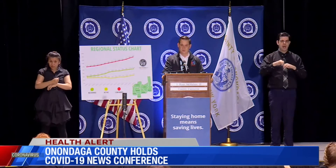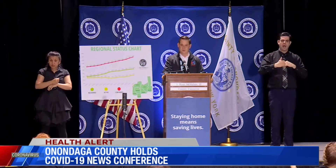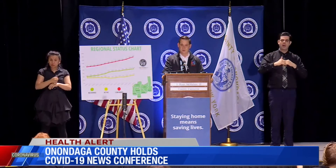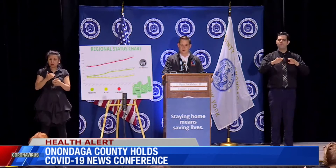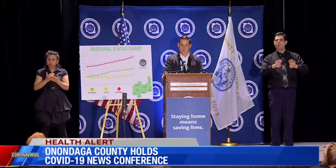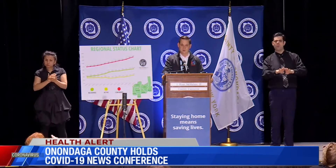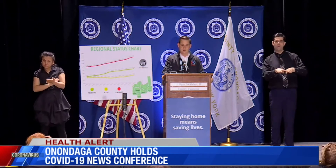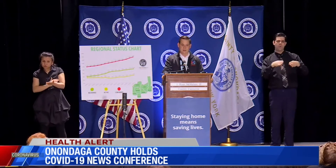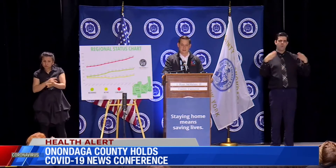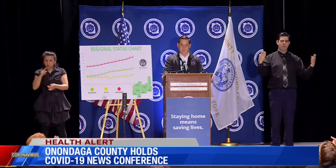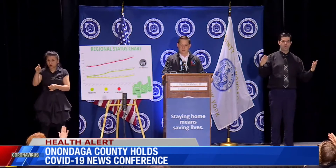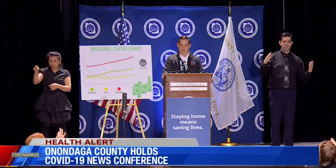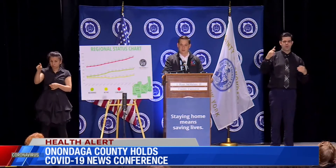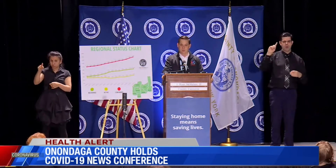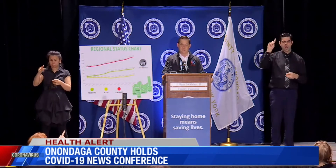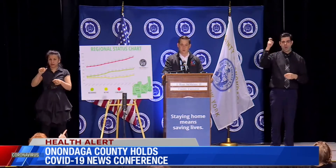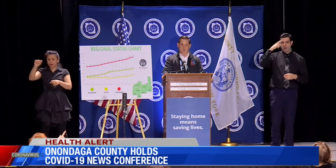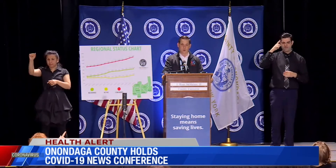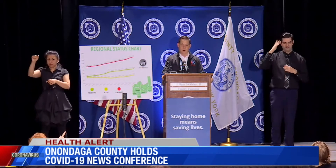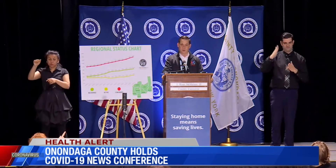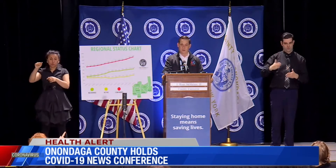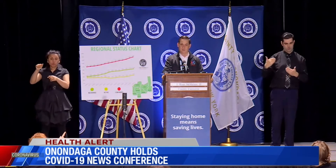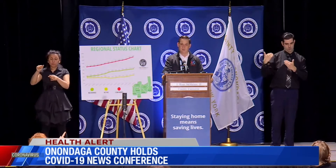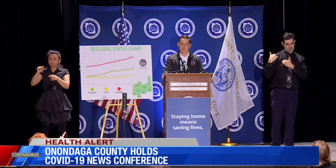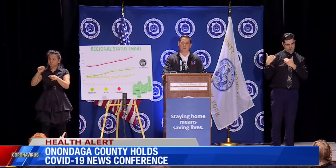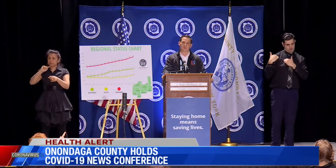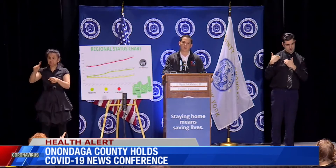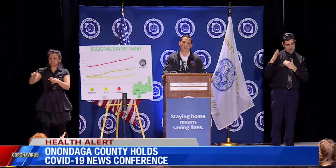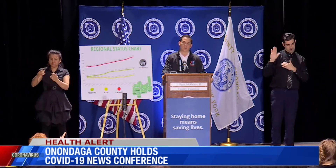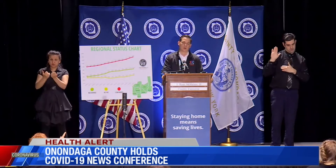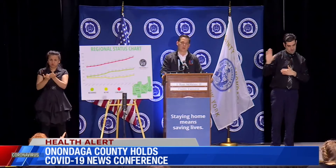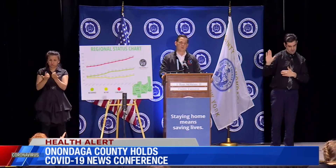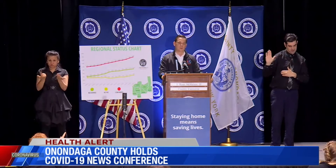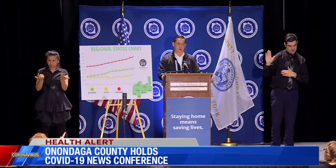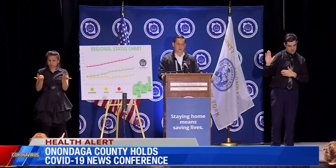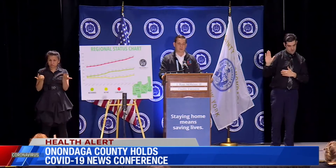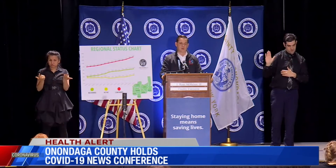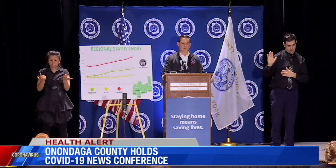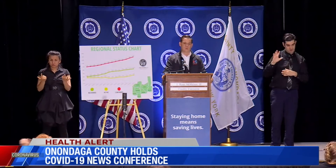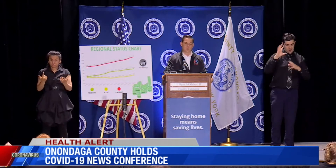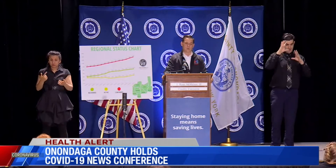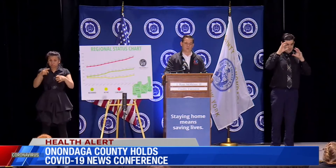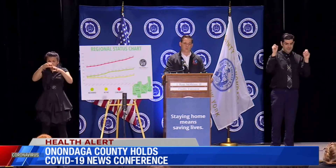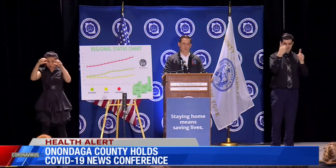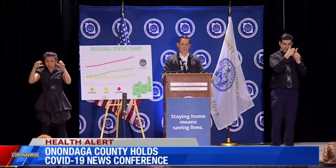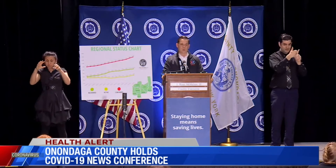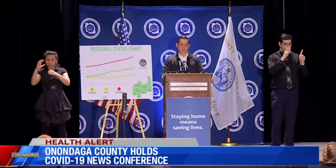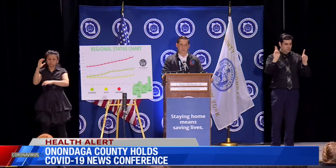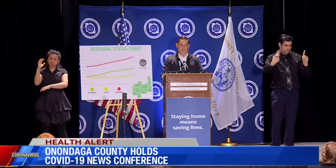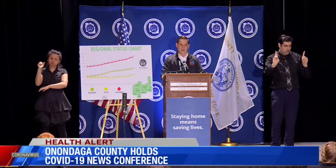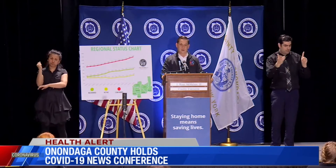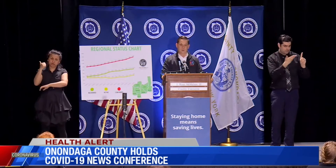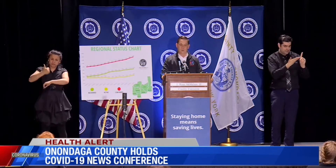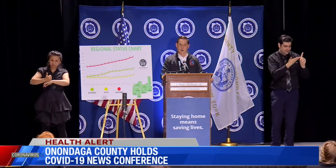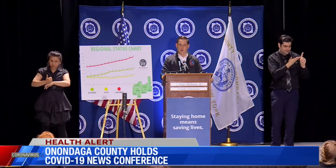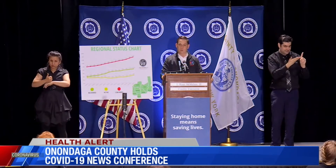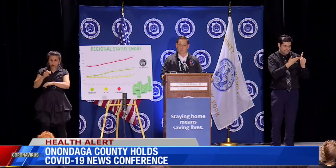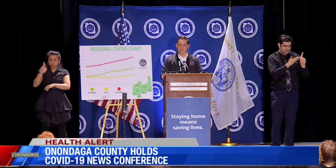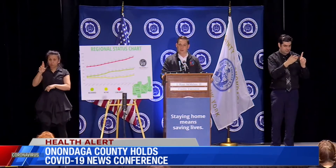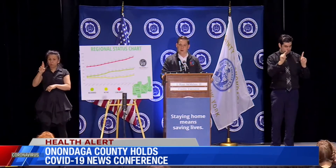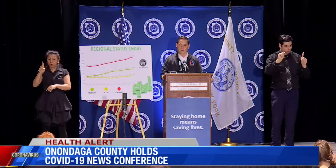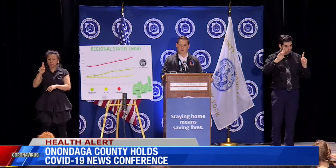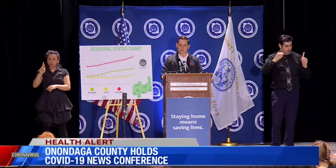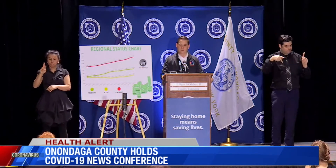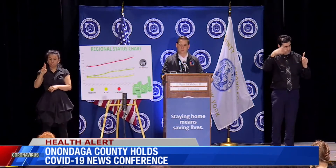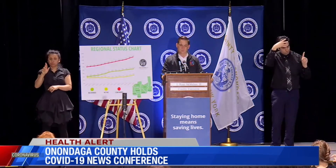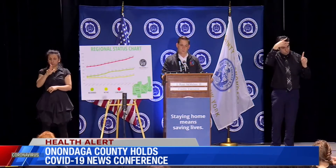governors. Last time I checked, the President was a Republican. So if the President was going to say we want to open up